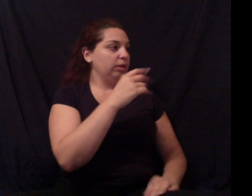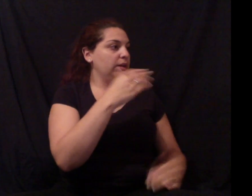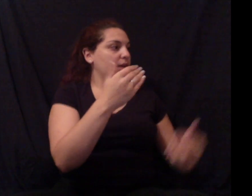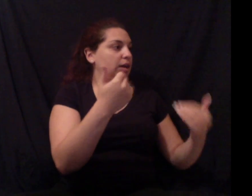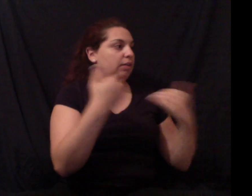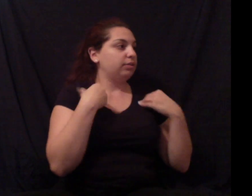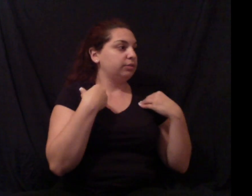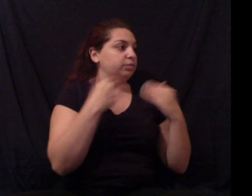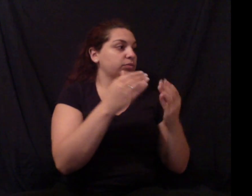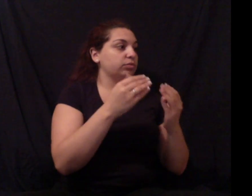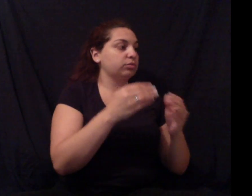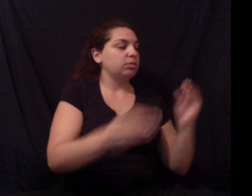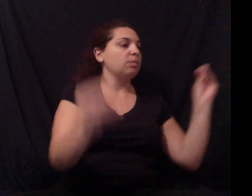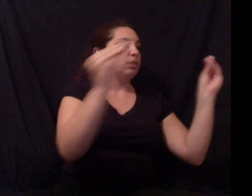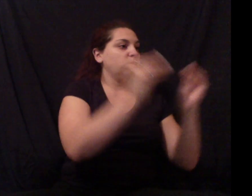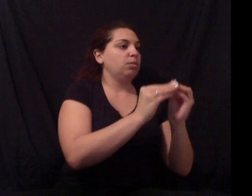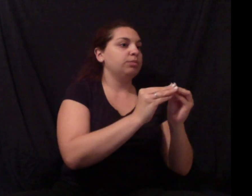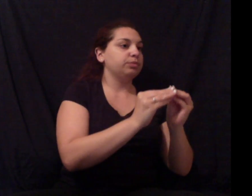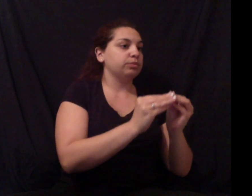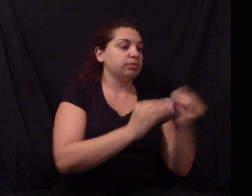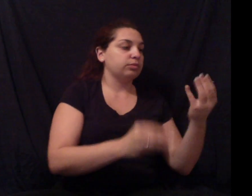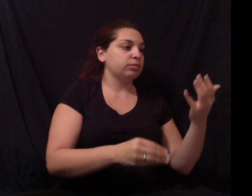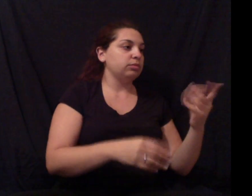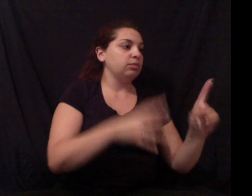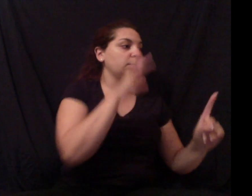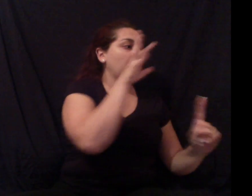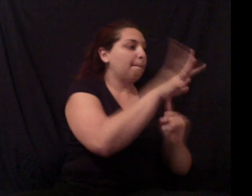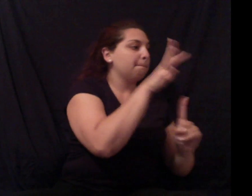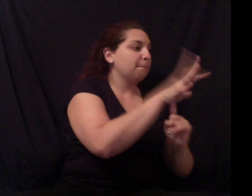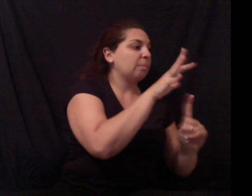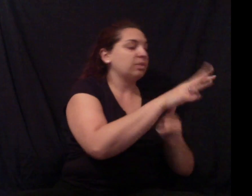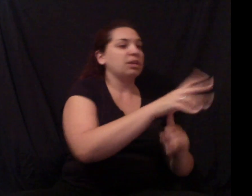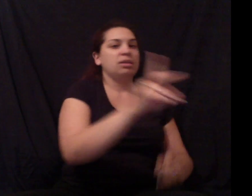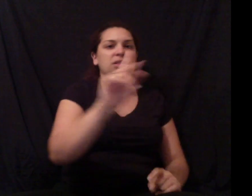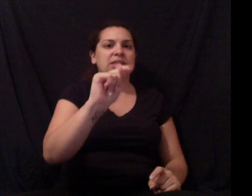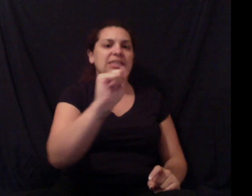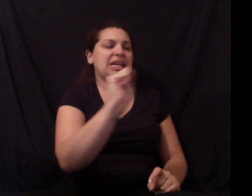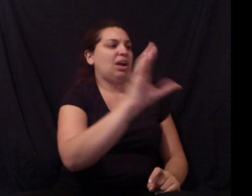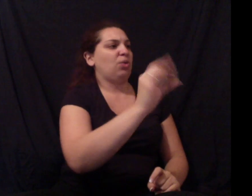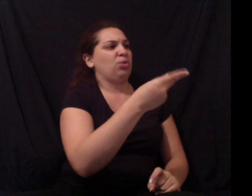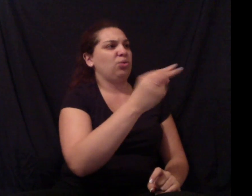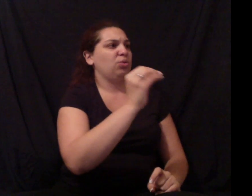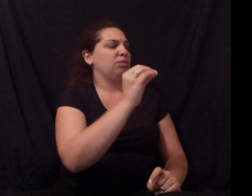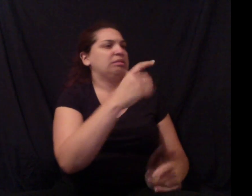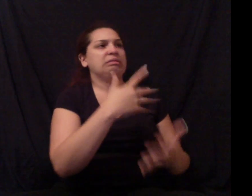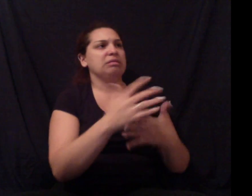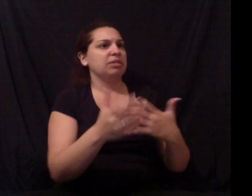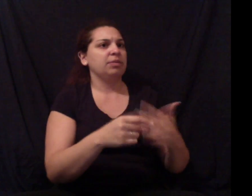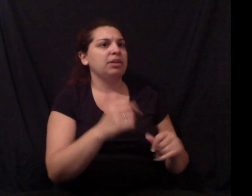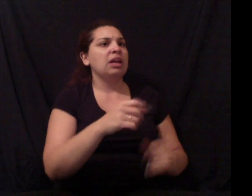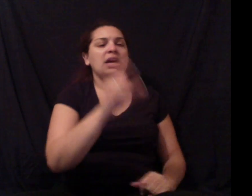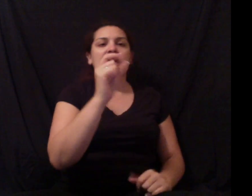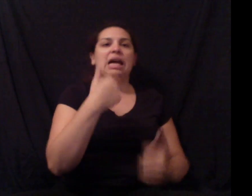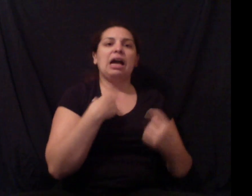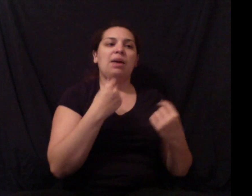more traction on sites like Kotaku and all these other blogs. And then I did Guile's